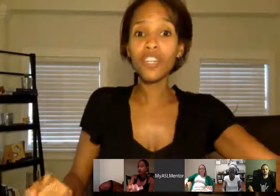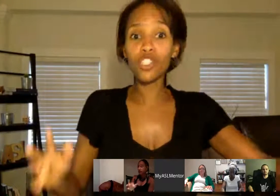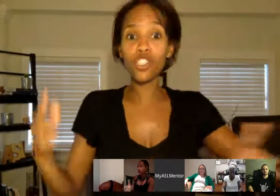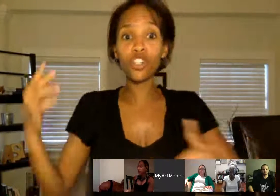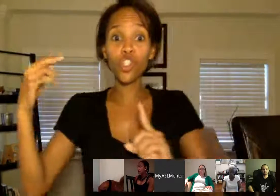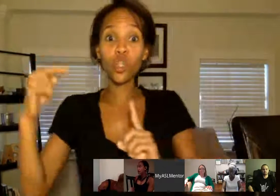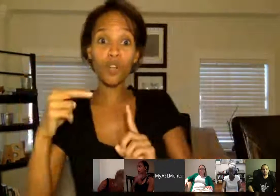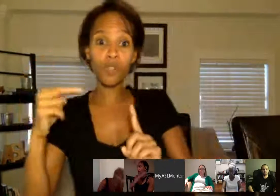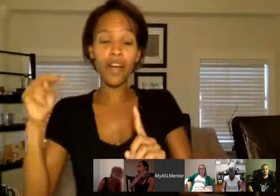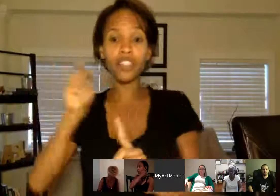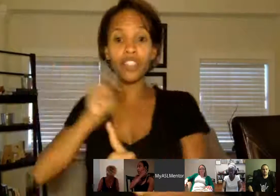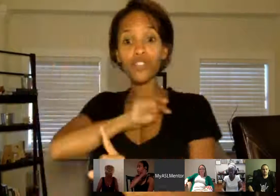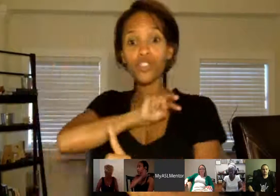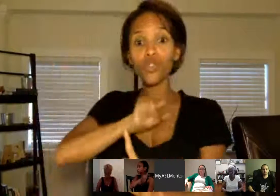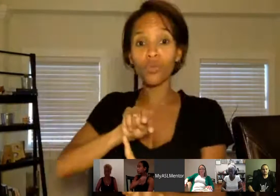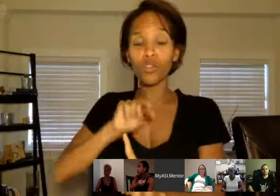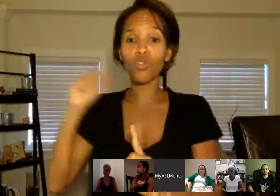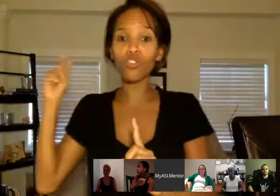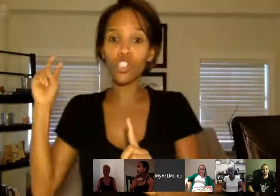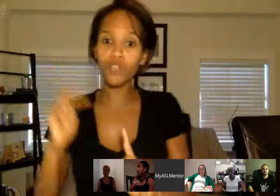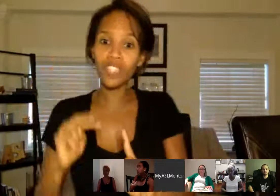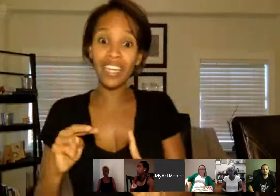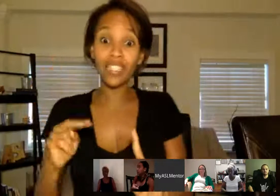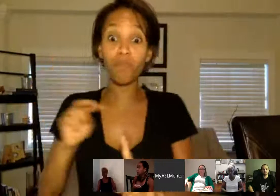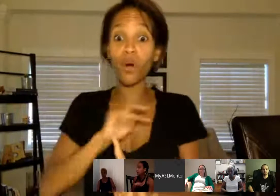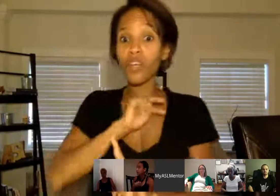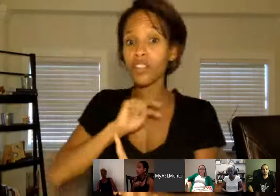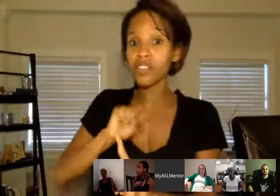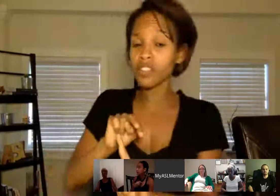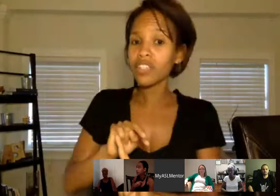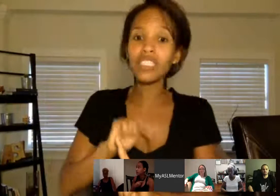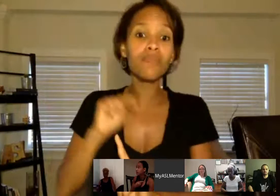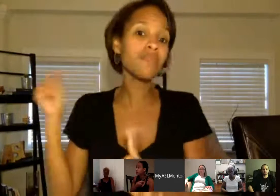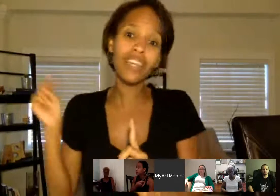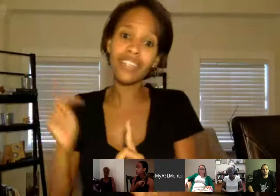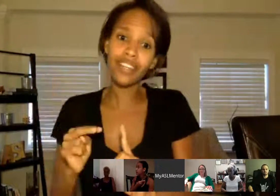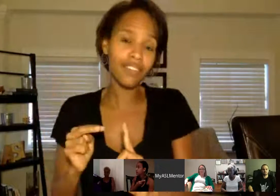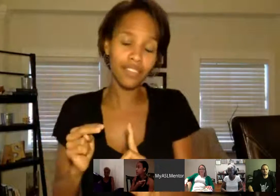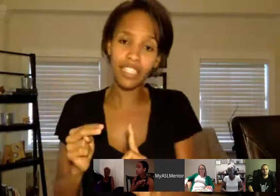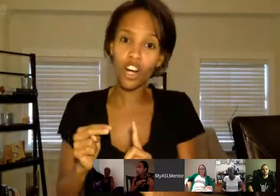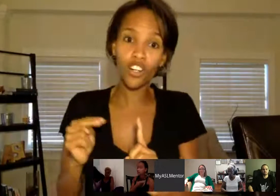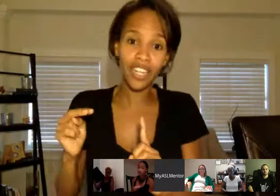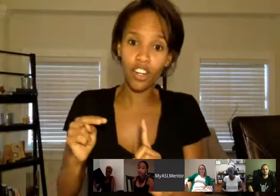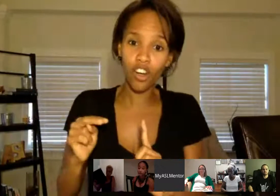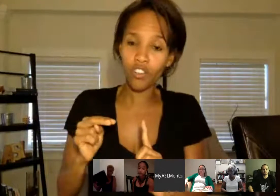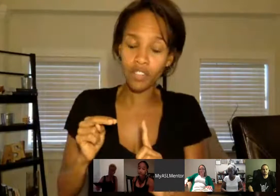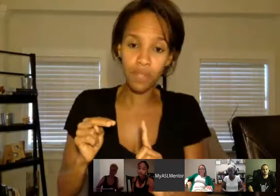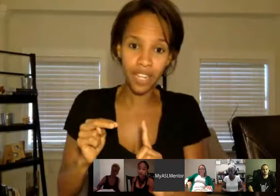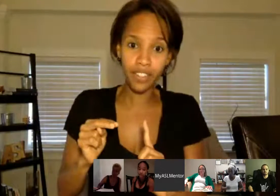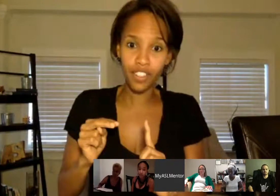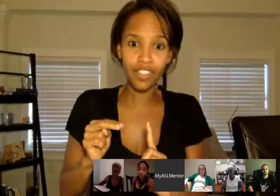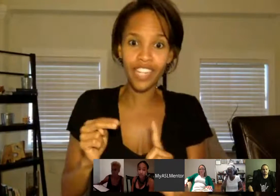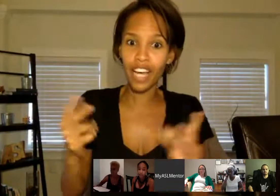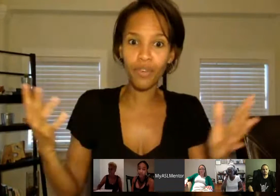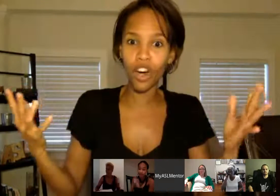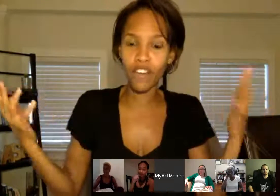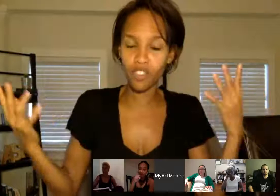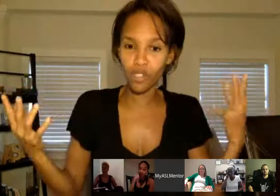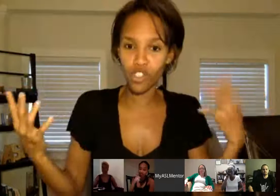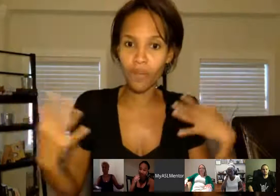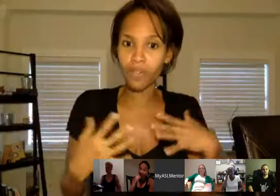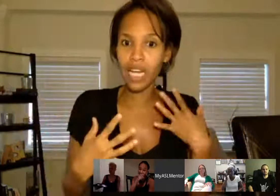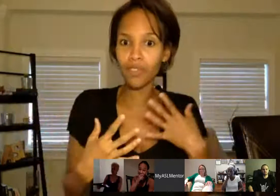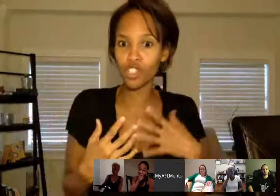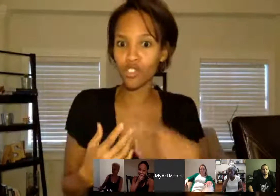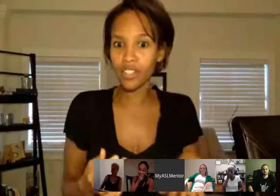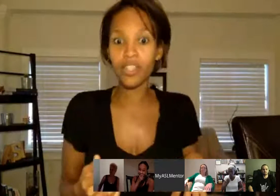Anytime we can show two perspectives too when we're role shifting is a bonus. Sometimes, like I said, it's hard to get it all in because we all have so